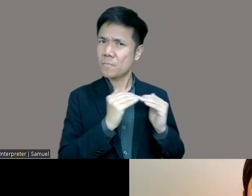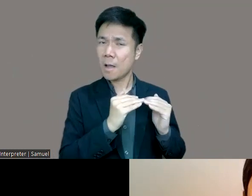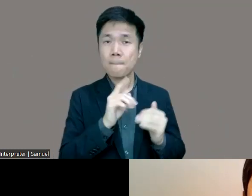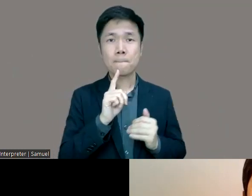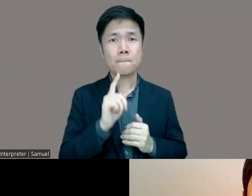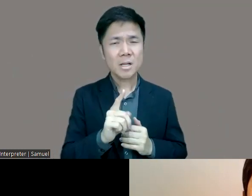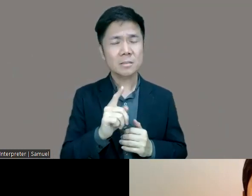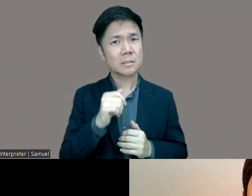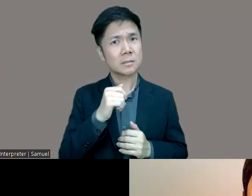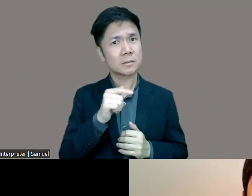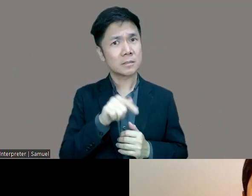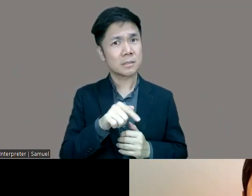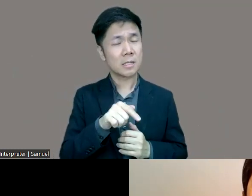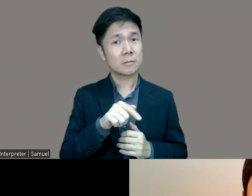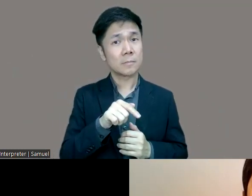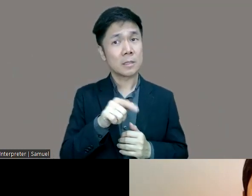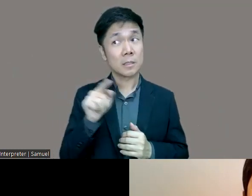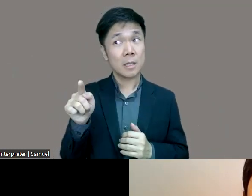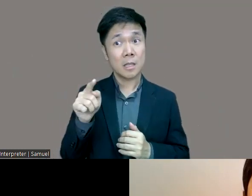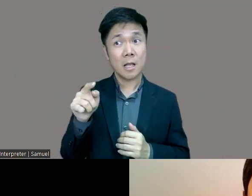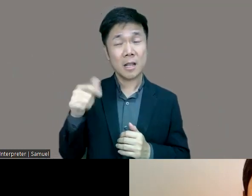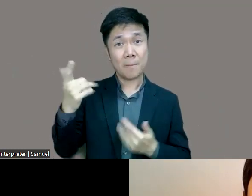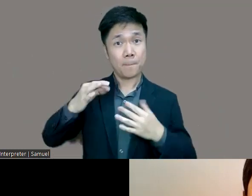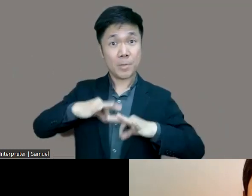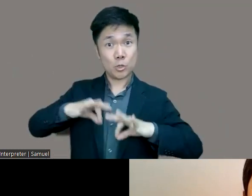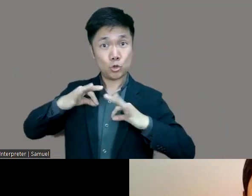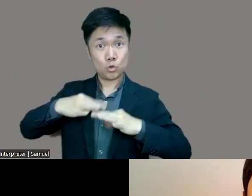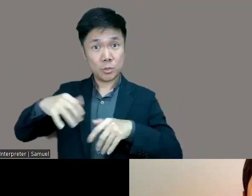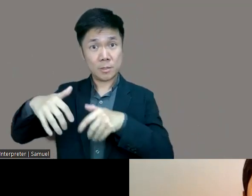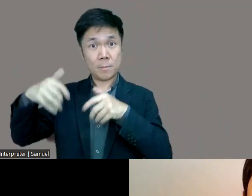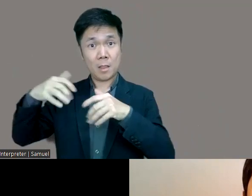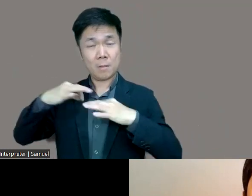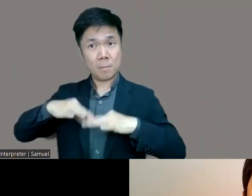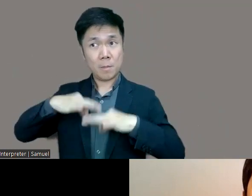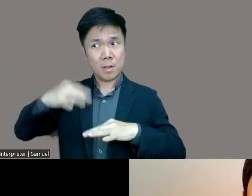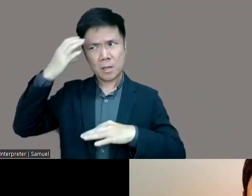interpretation of those in different ministry lines. And for example,